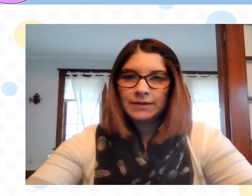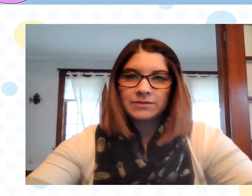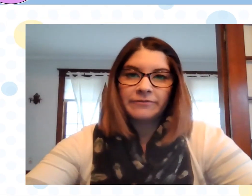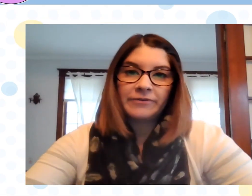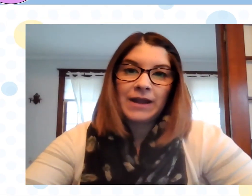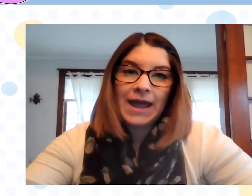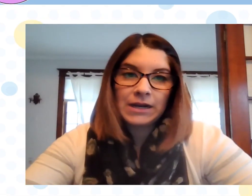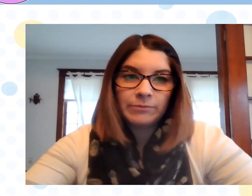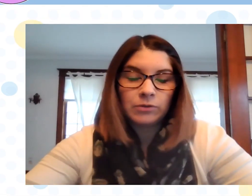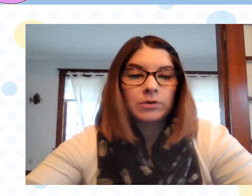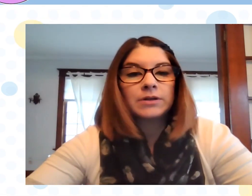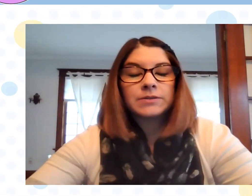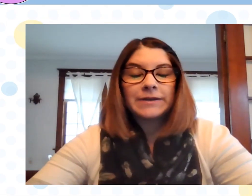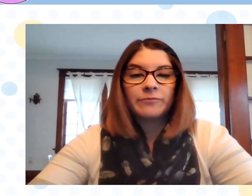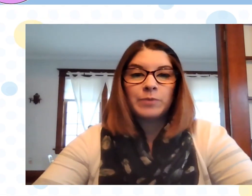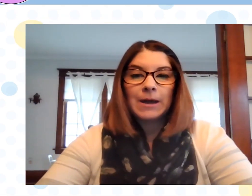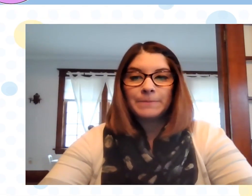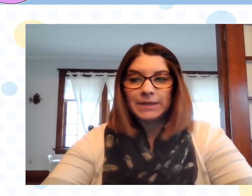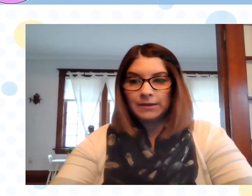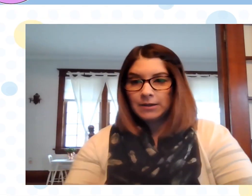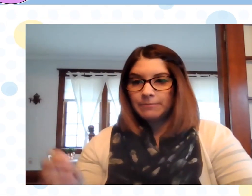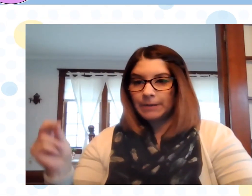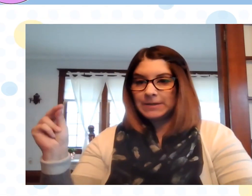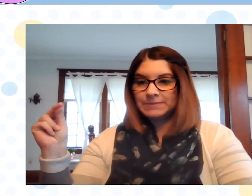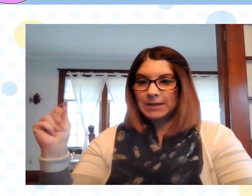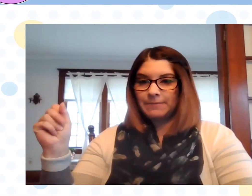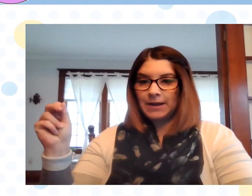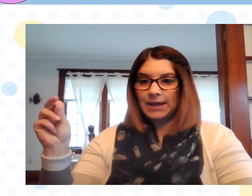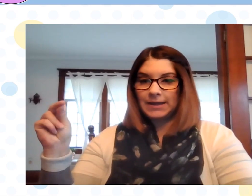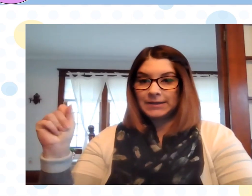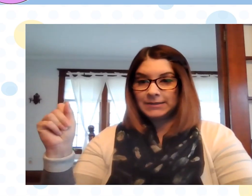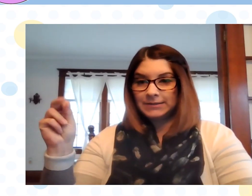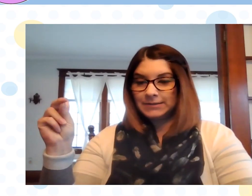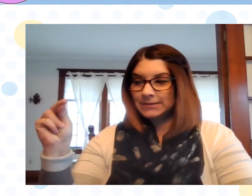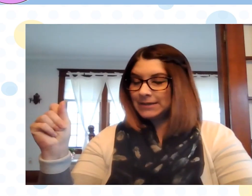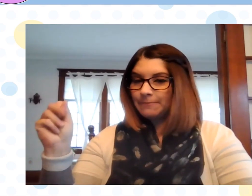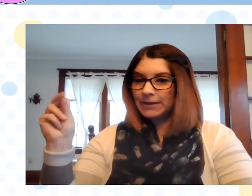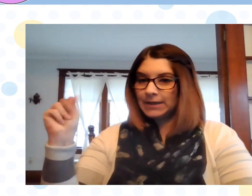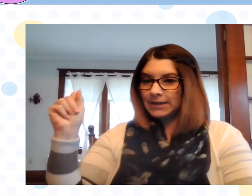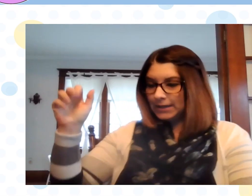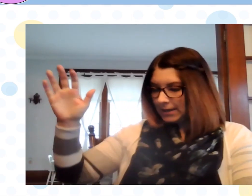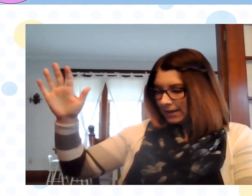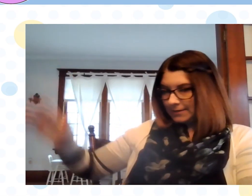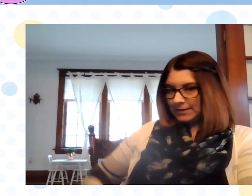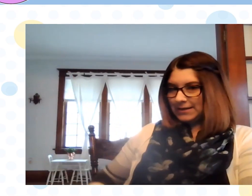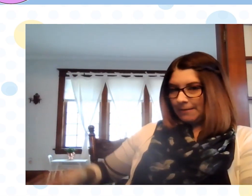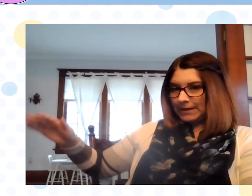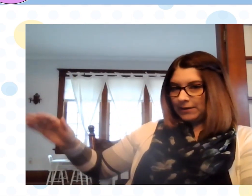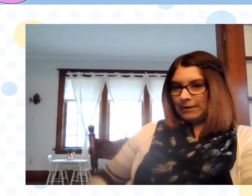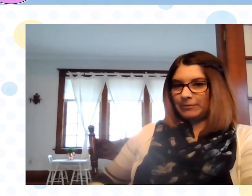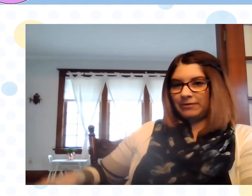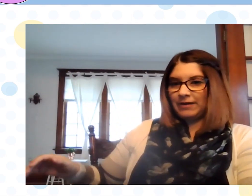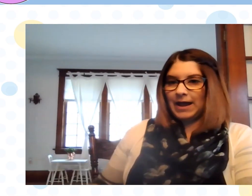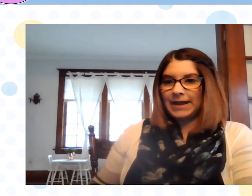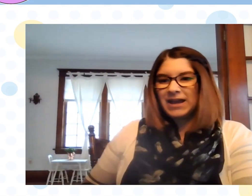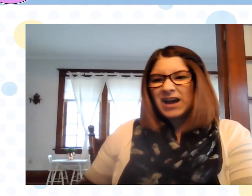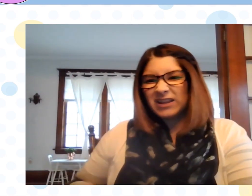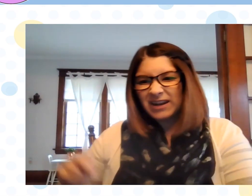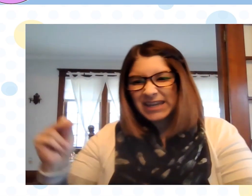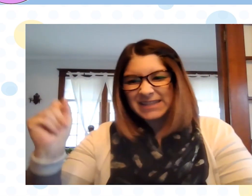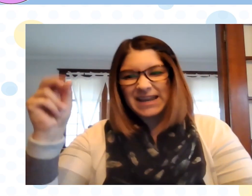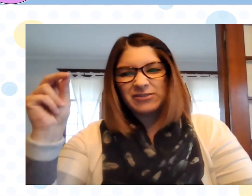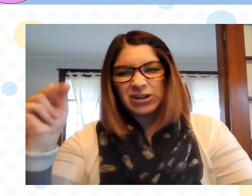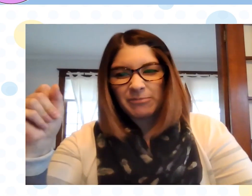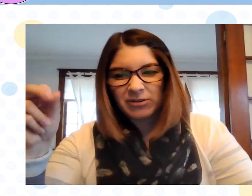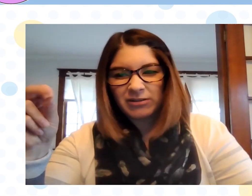Okay, so for animal words, we have puppy. Puppy is made by snapping and then tapping our upper thigh. A lot of